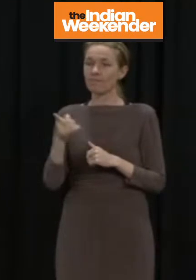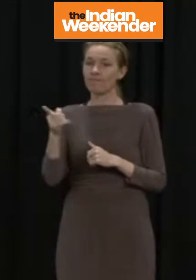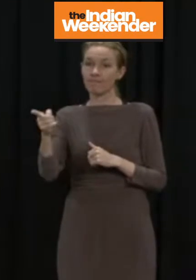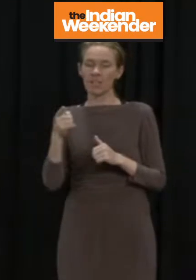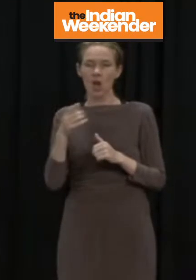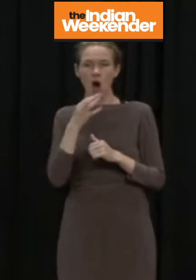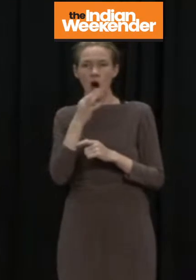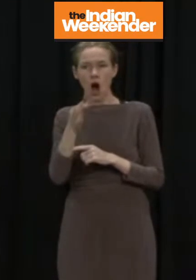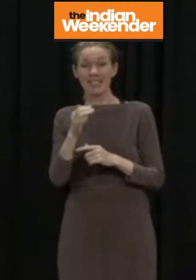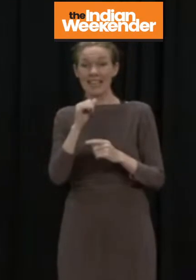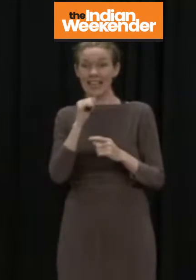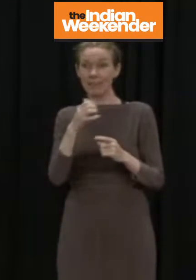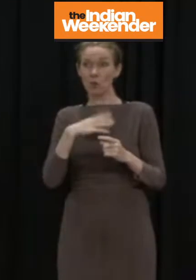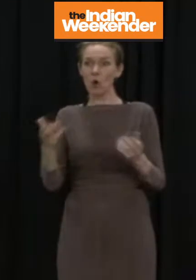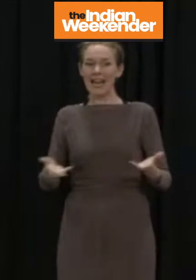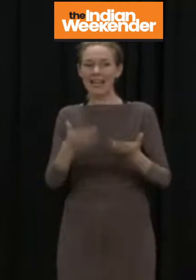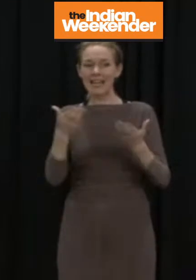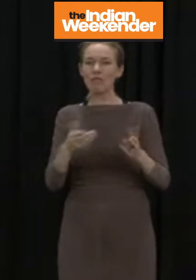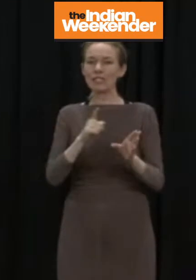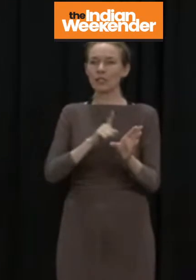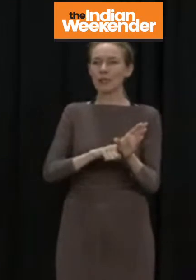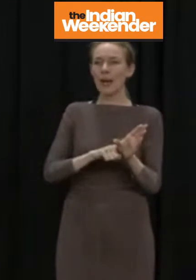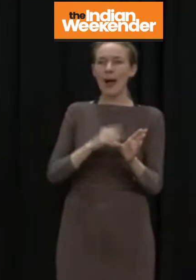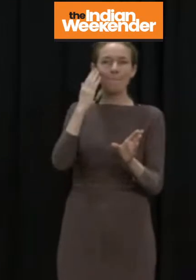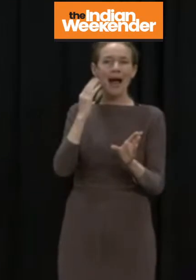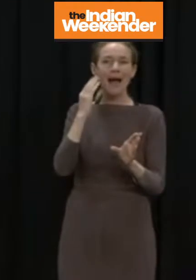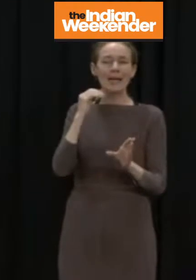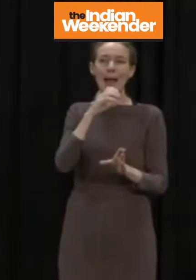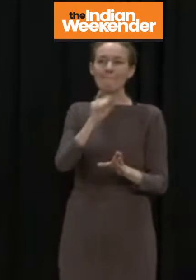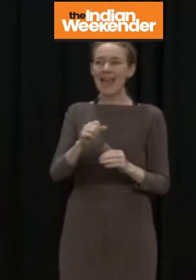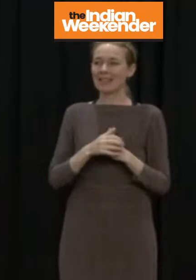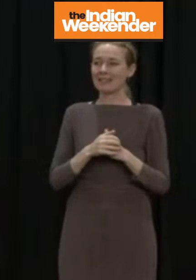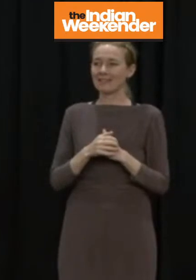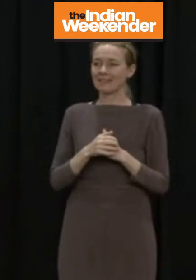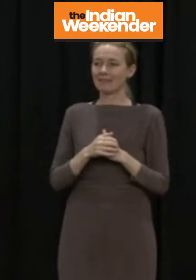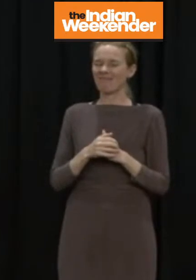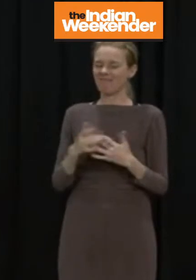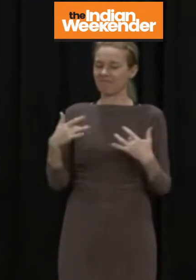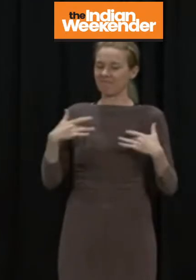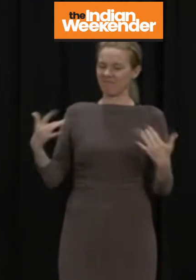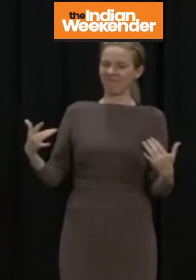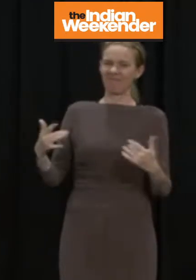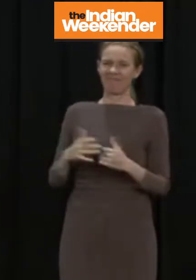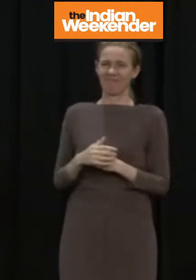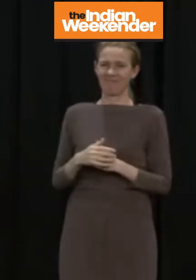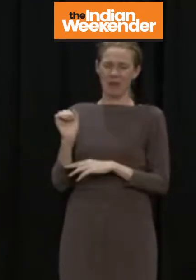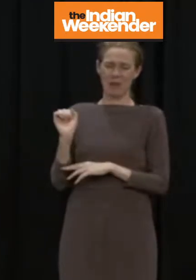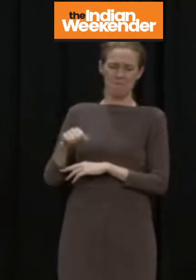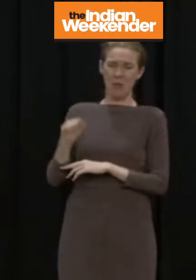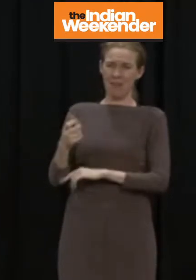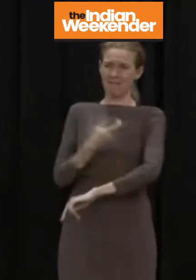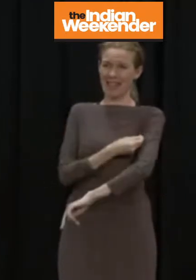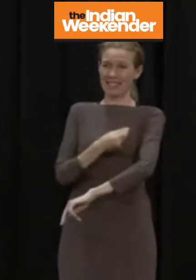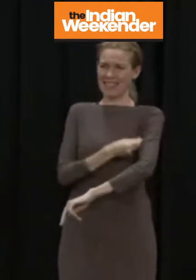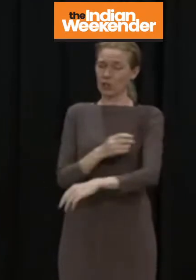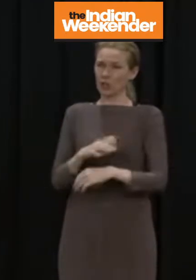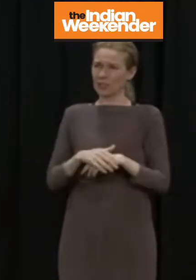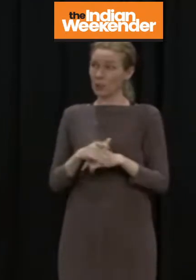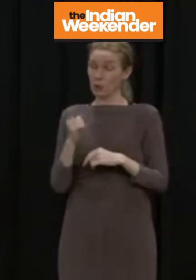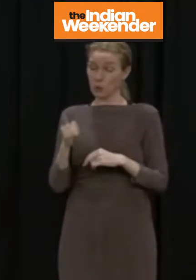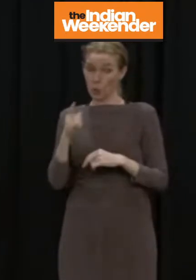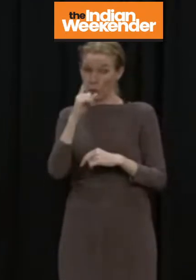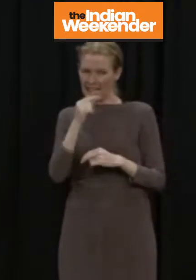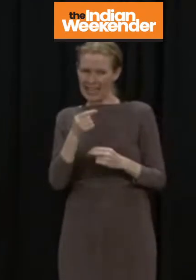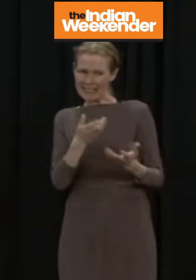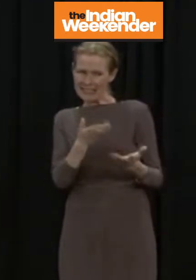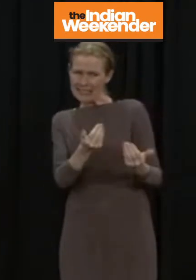young European men out and about in the regions who just go, it doesn't affect me, I don't care. How do you target them? Because that's quite a different